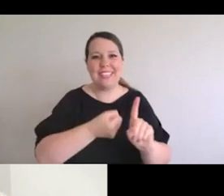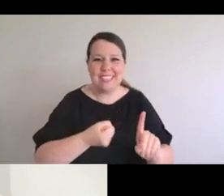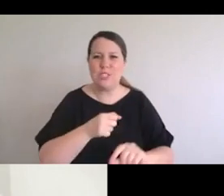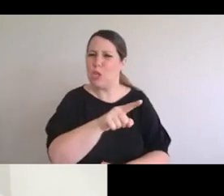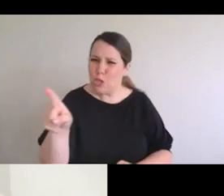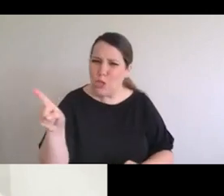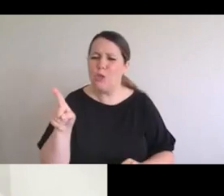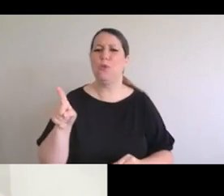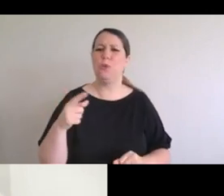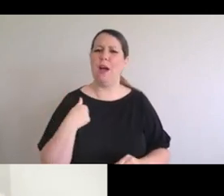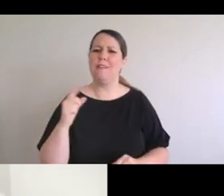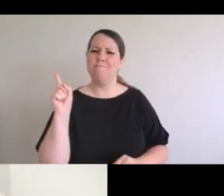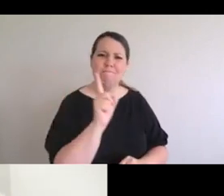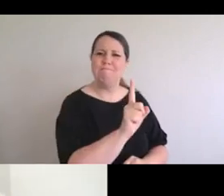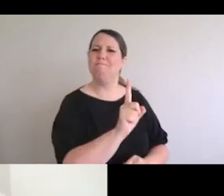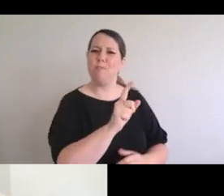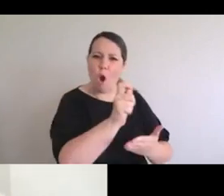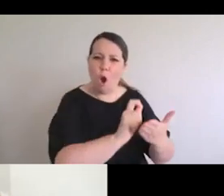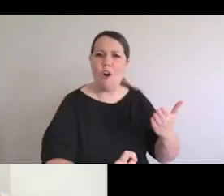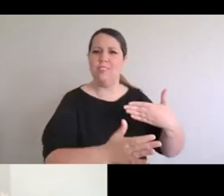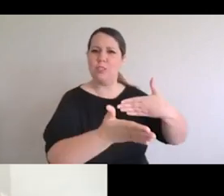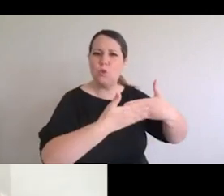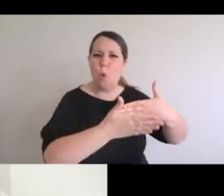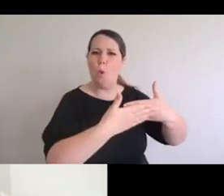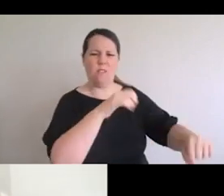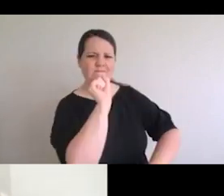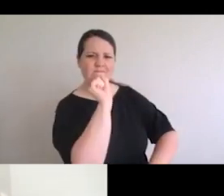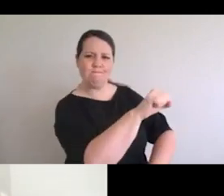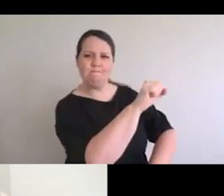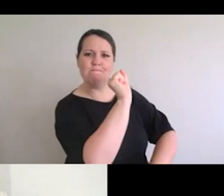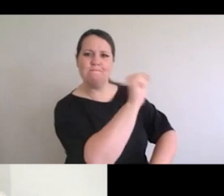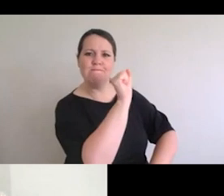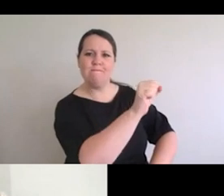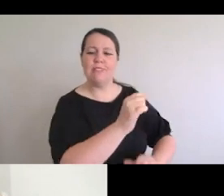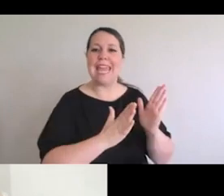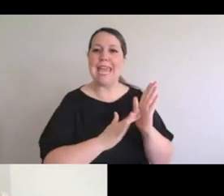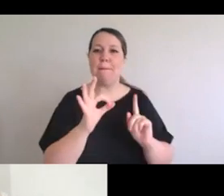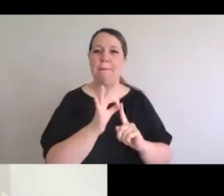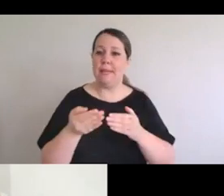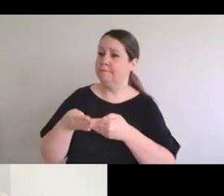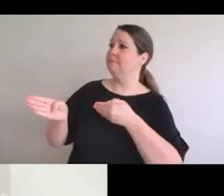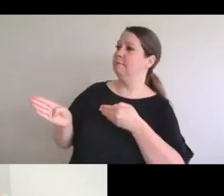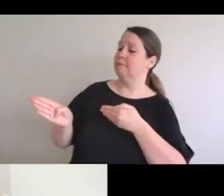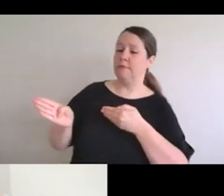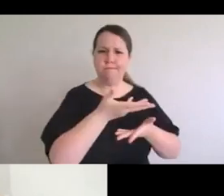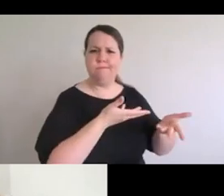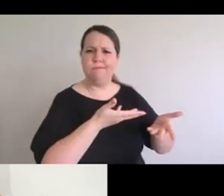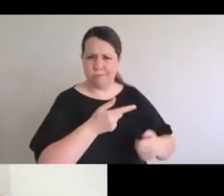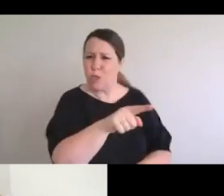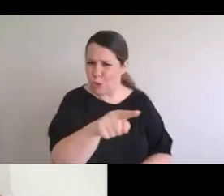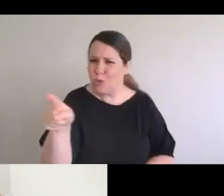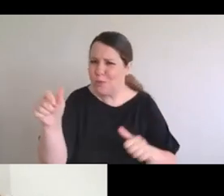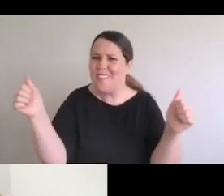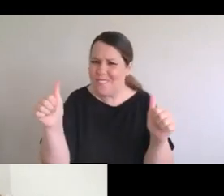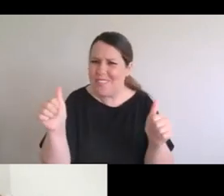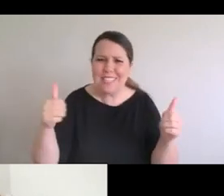doors of MPs. Without you, we would not have got where we have today. But as